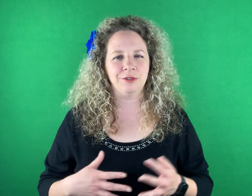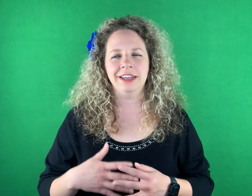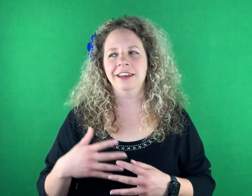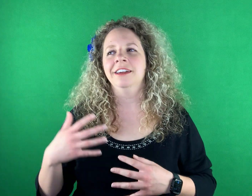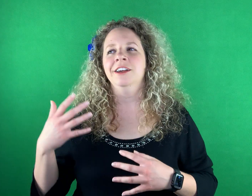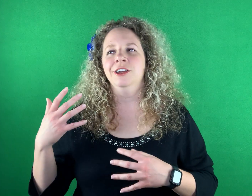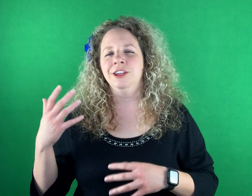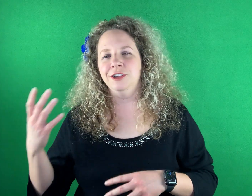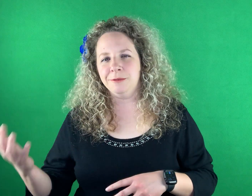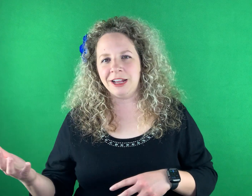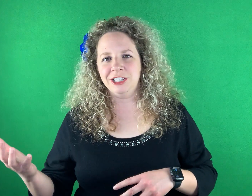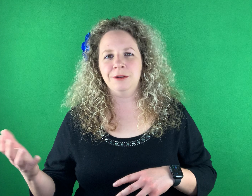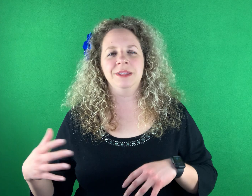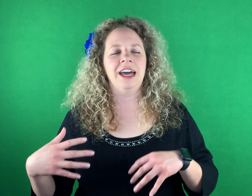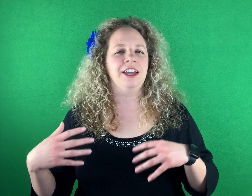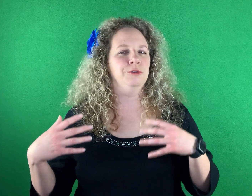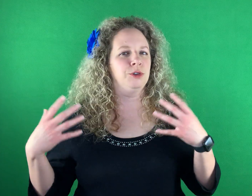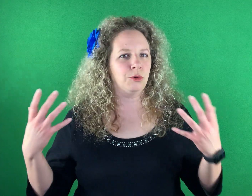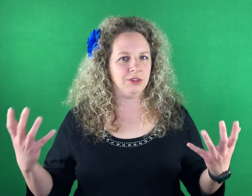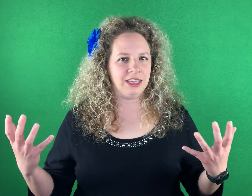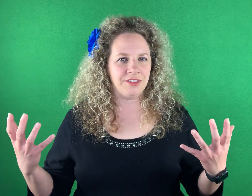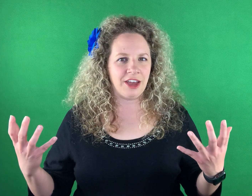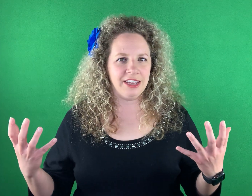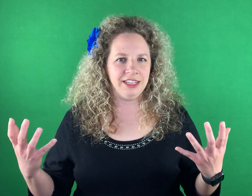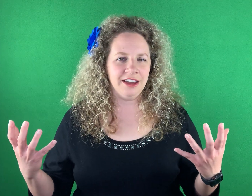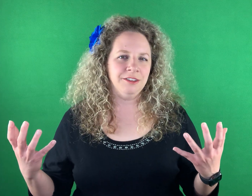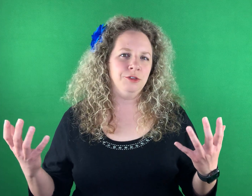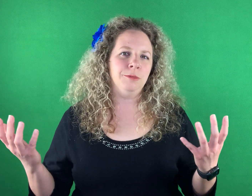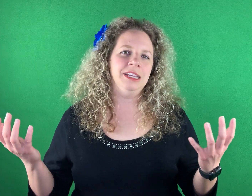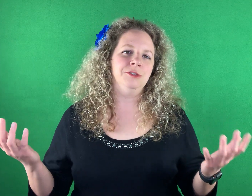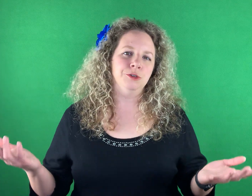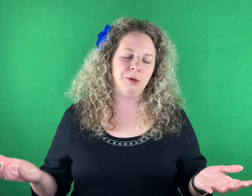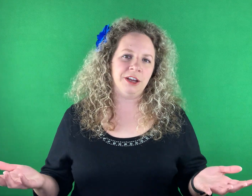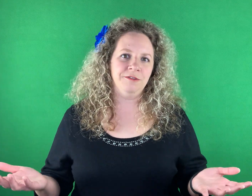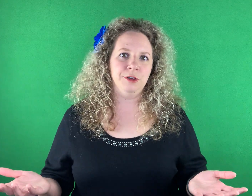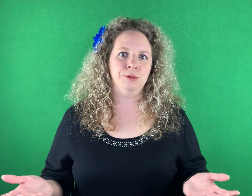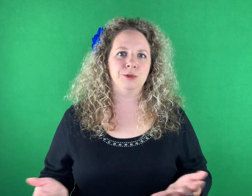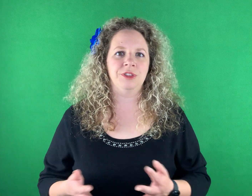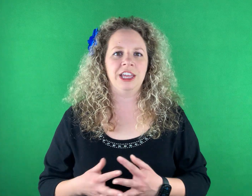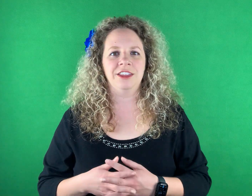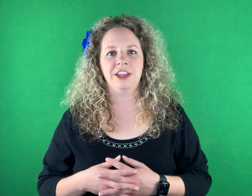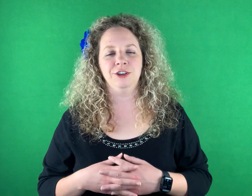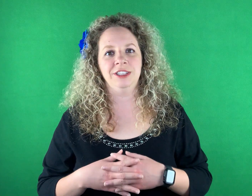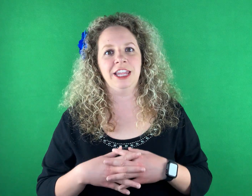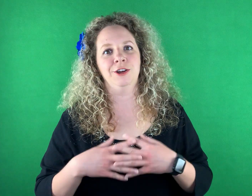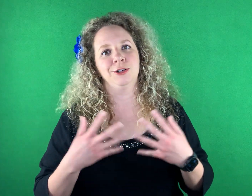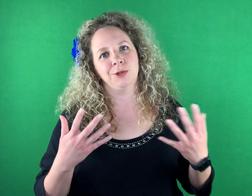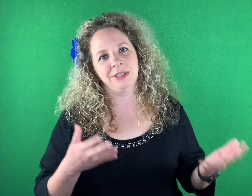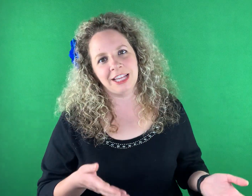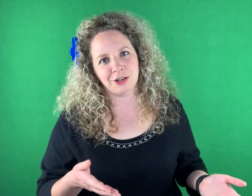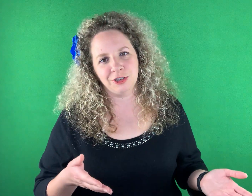screen, you're matching it with that, you totally get the idea. Nobody's super confused or thinking that you're saying your soul is actually